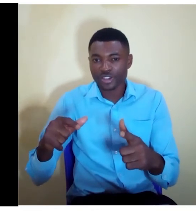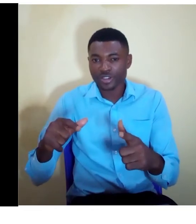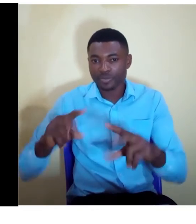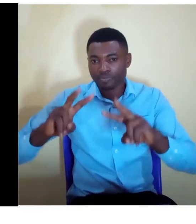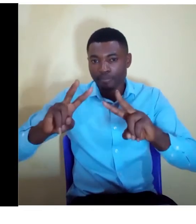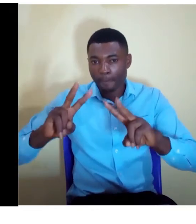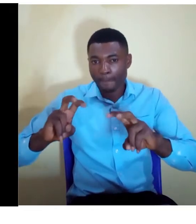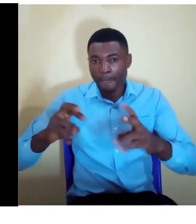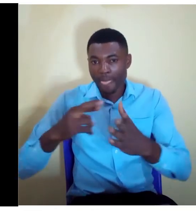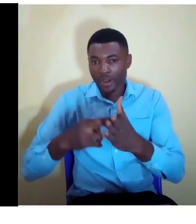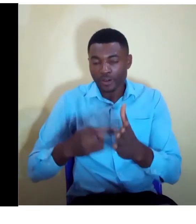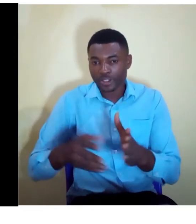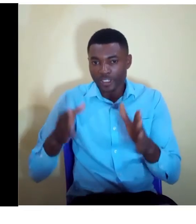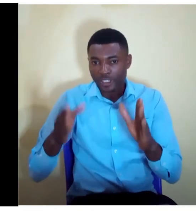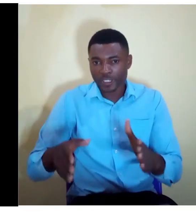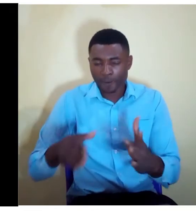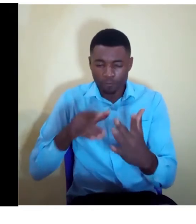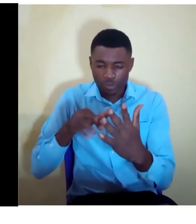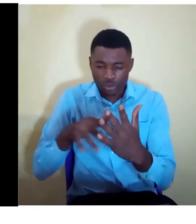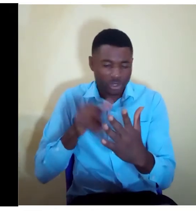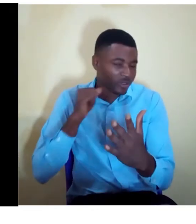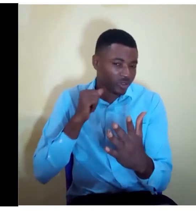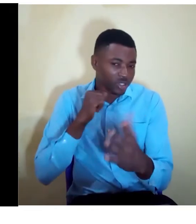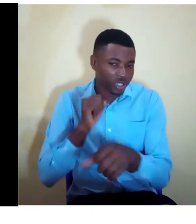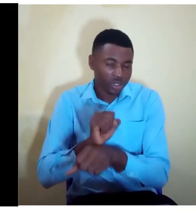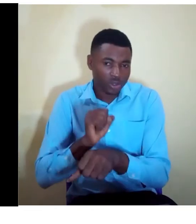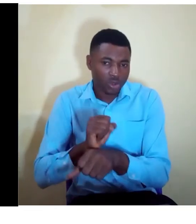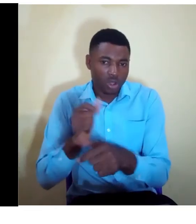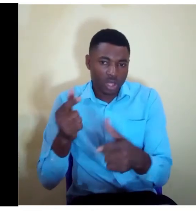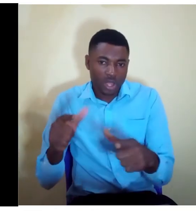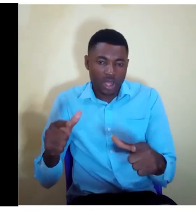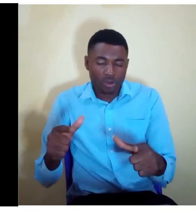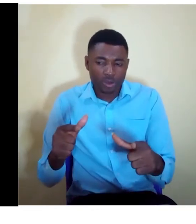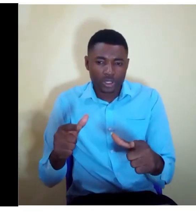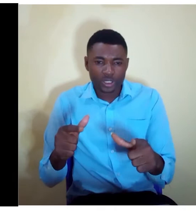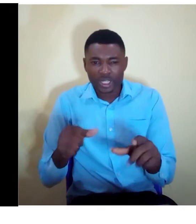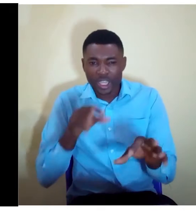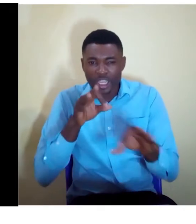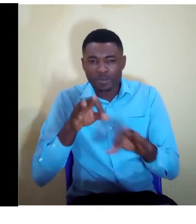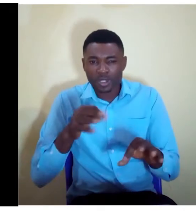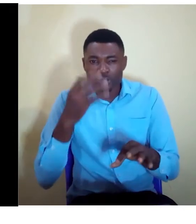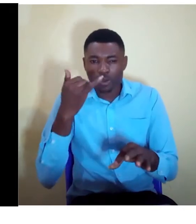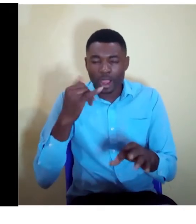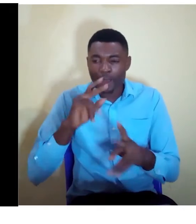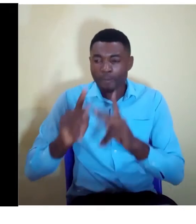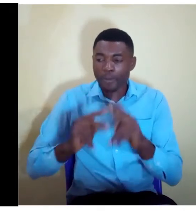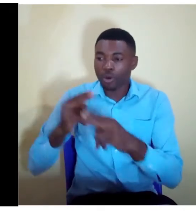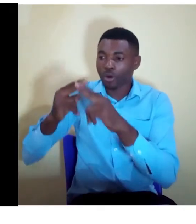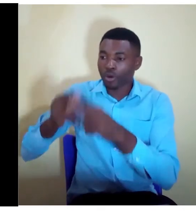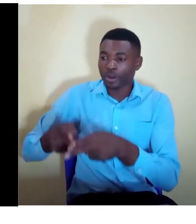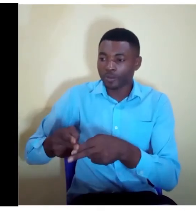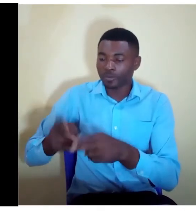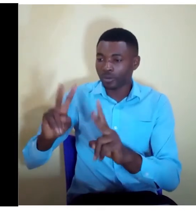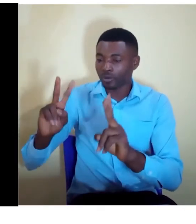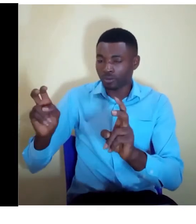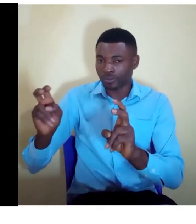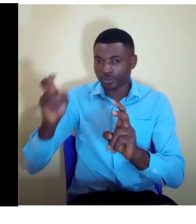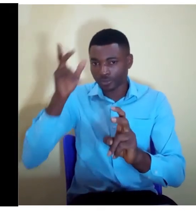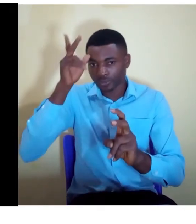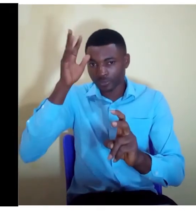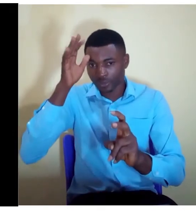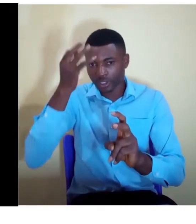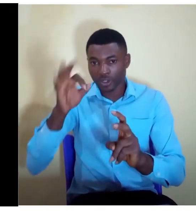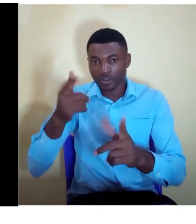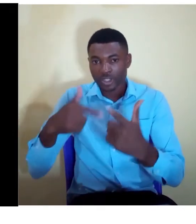Foster's work at the intersections of education and language, illustrates why Foster might be referred to as the father of